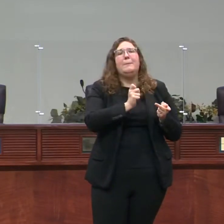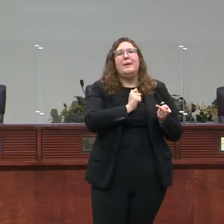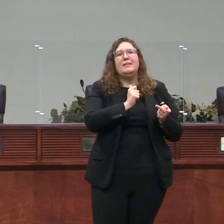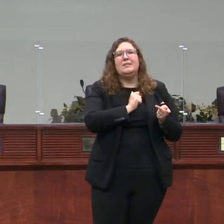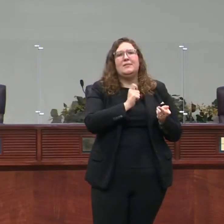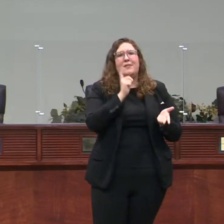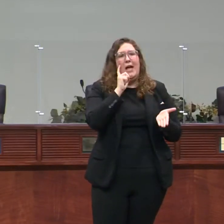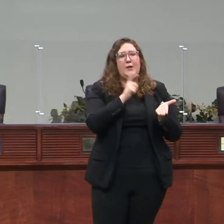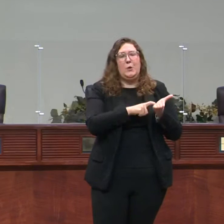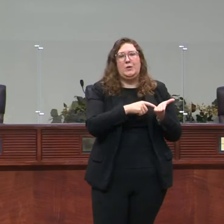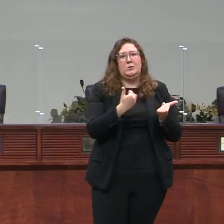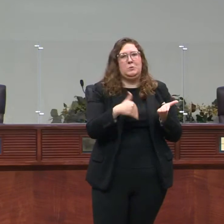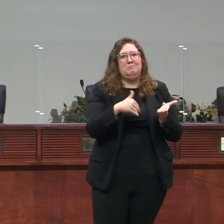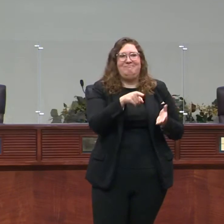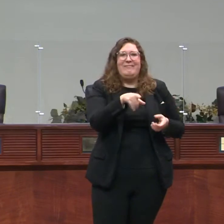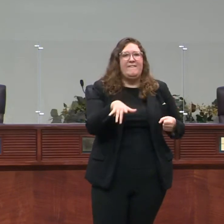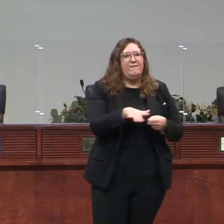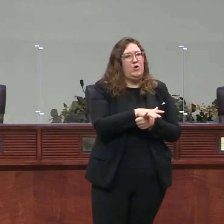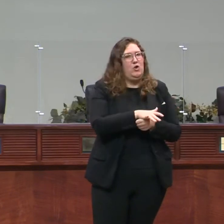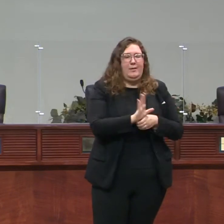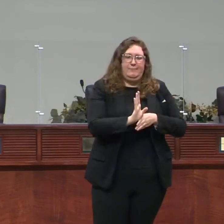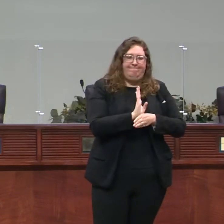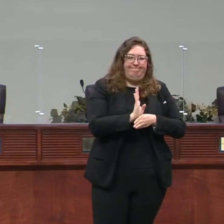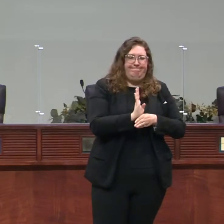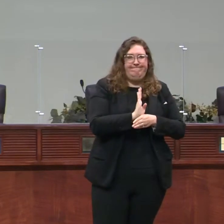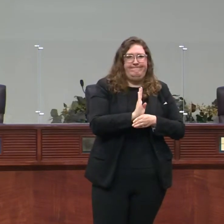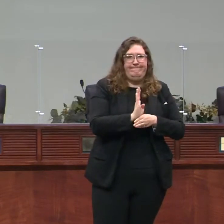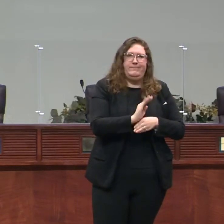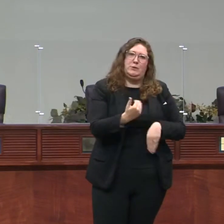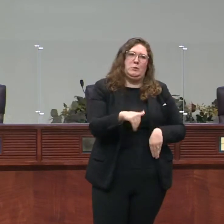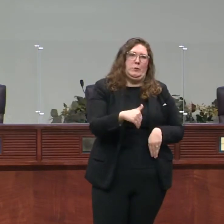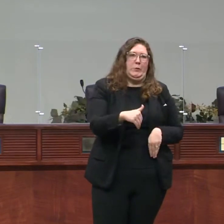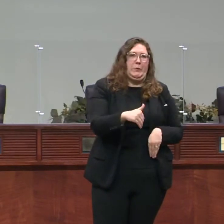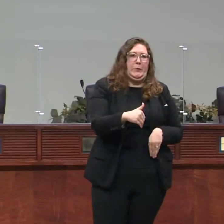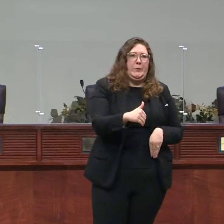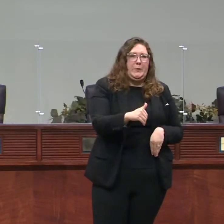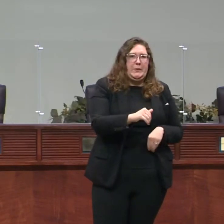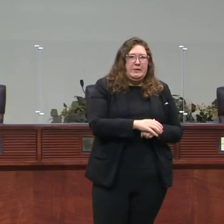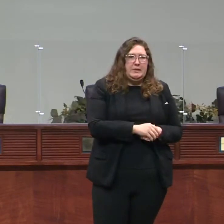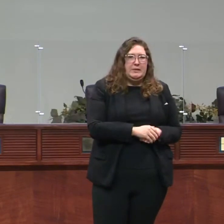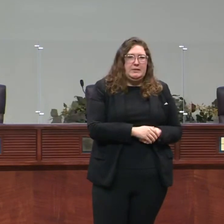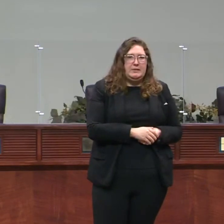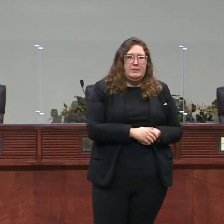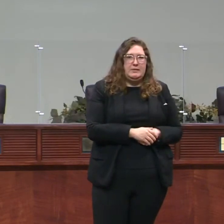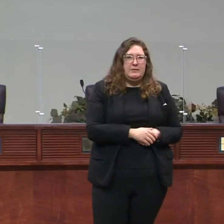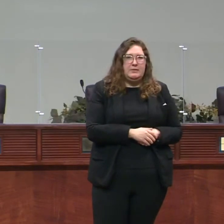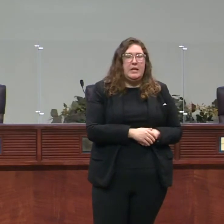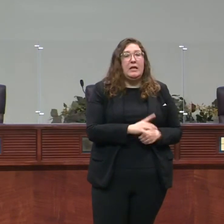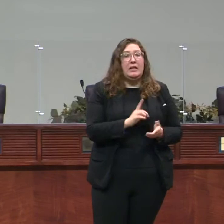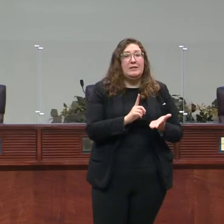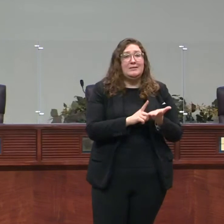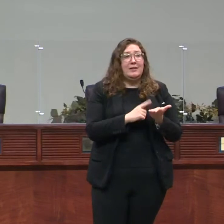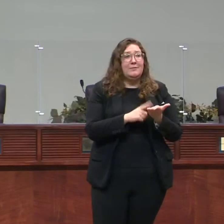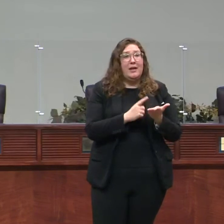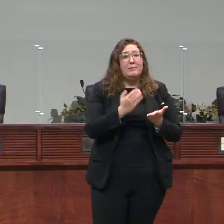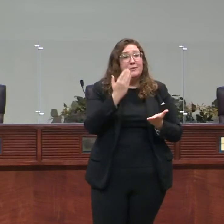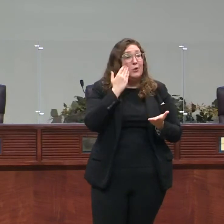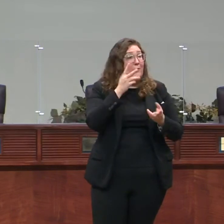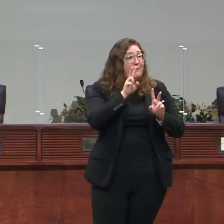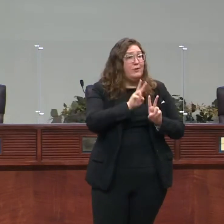that they were full. There were, whereas sometimes for the viewings there would be a